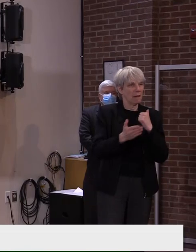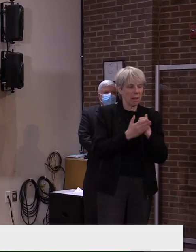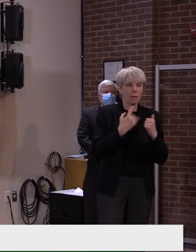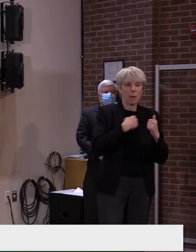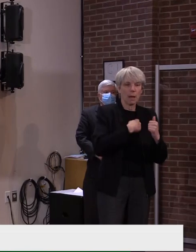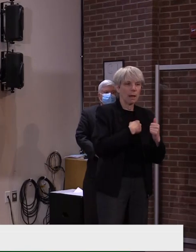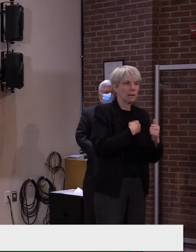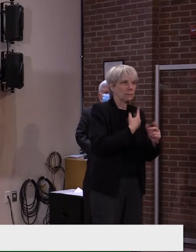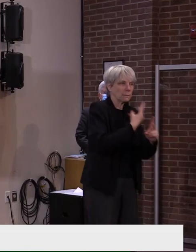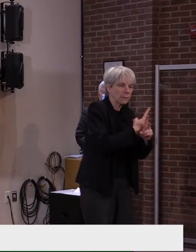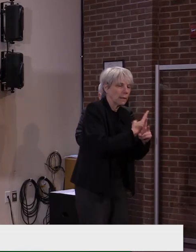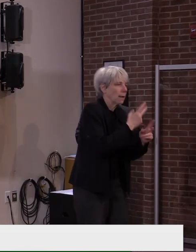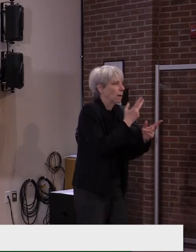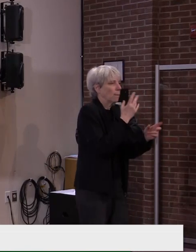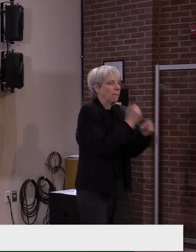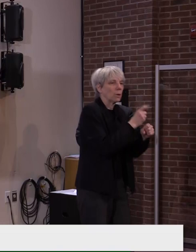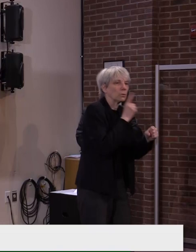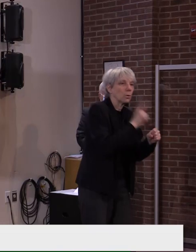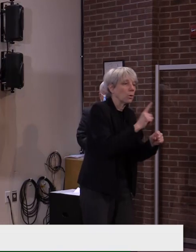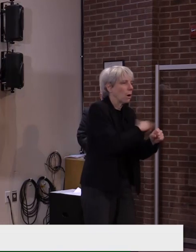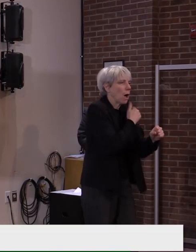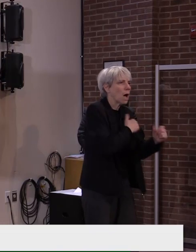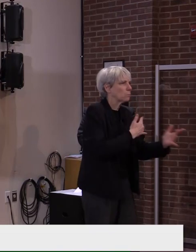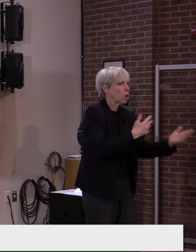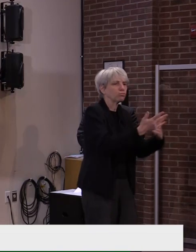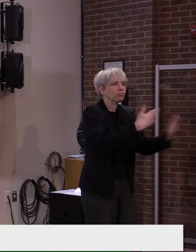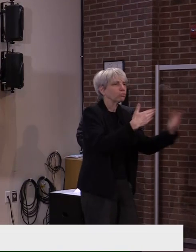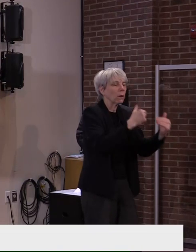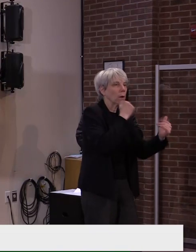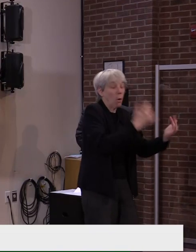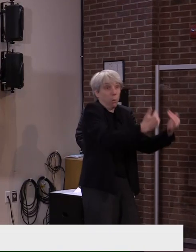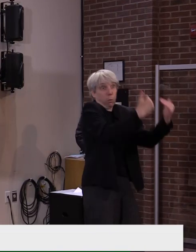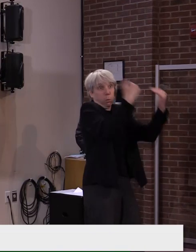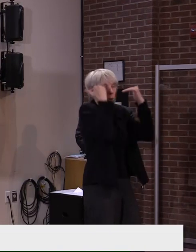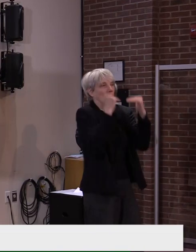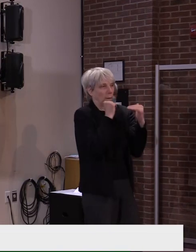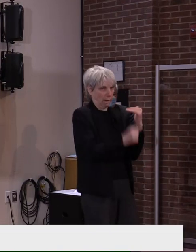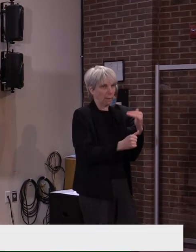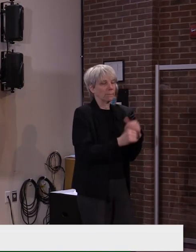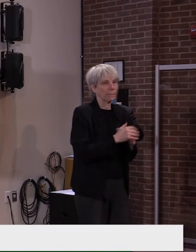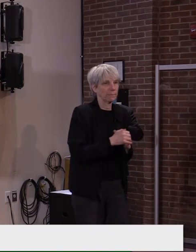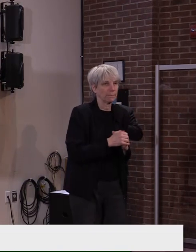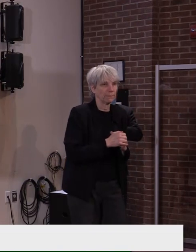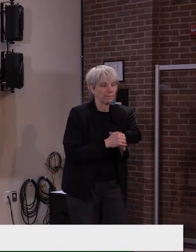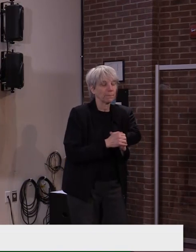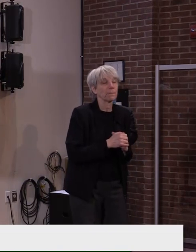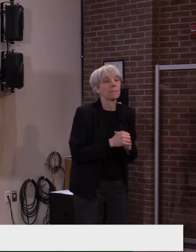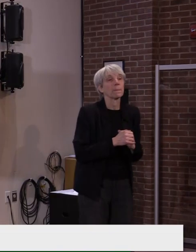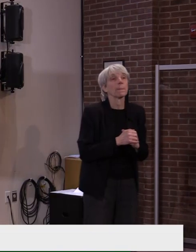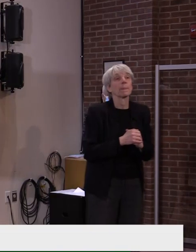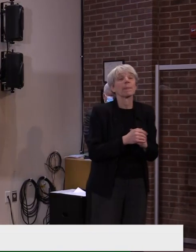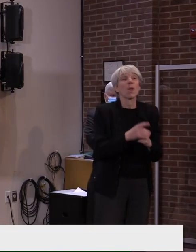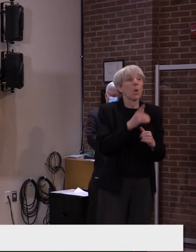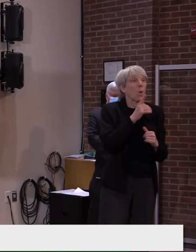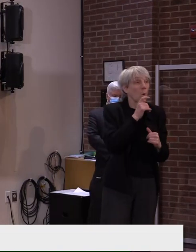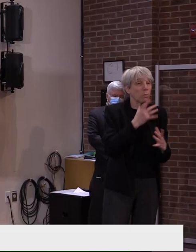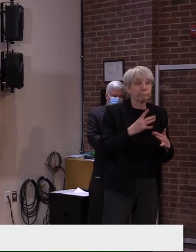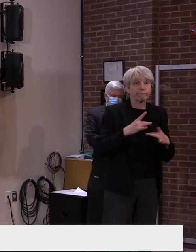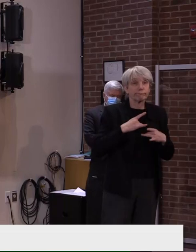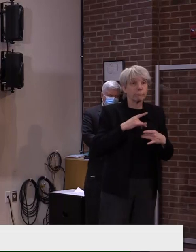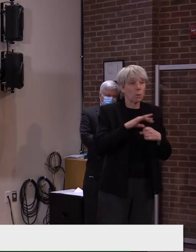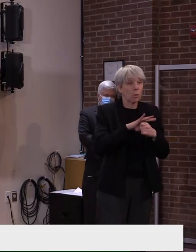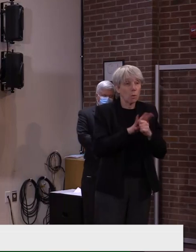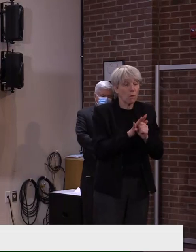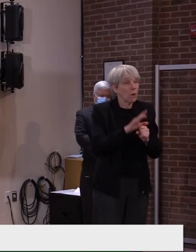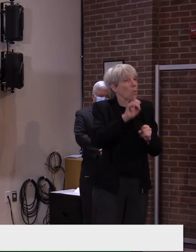healthcare system as each of us can get any needed care, whether we have COVID or another health